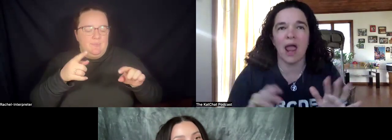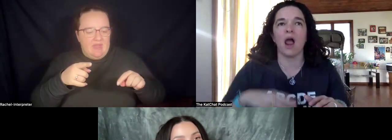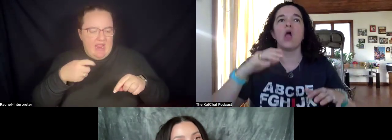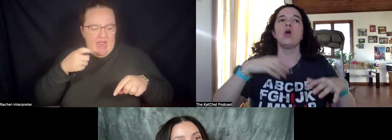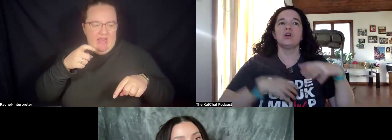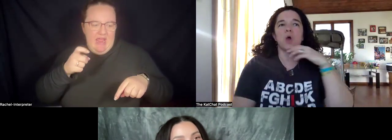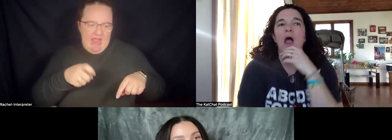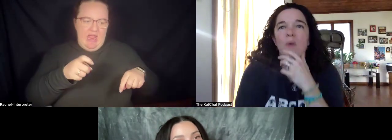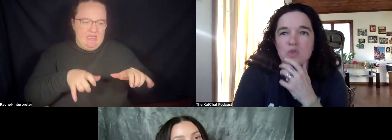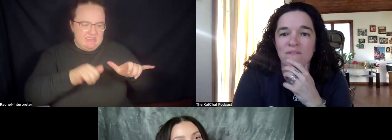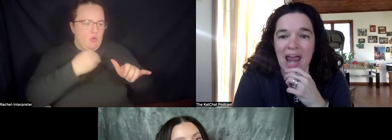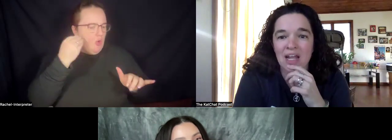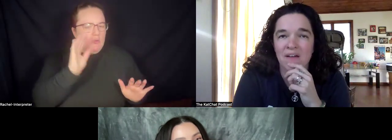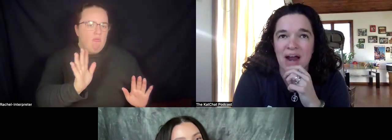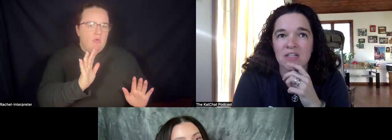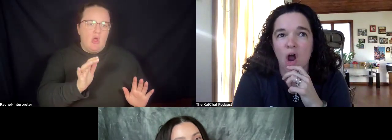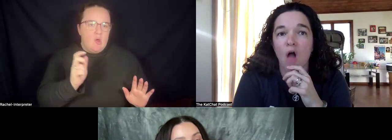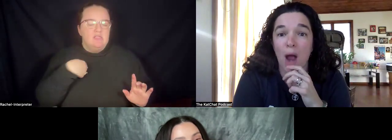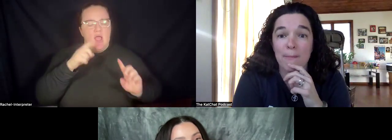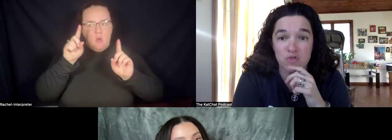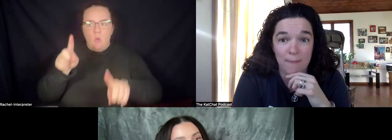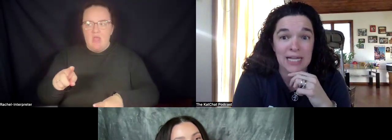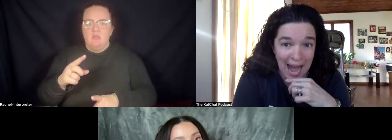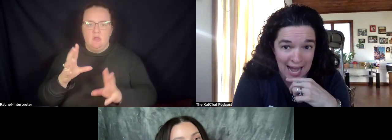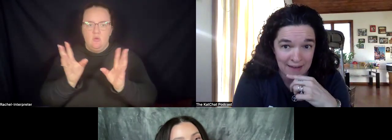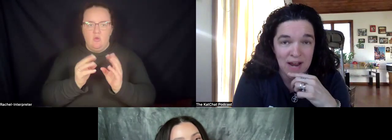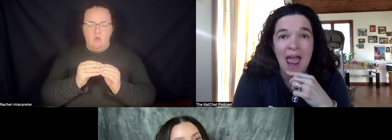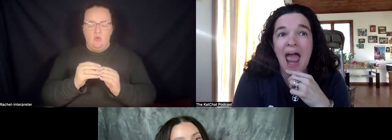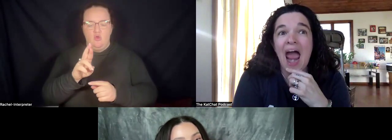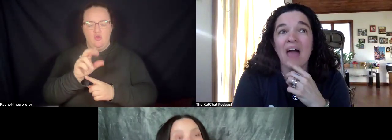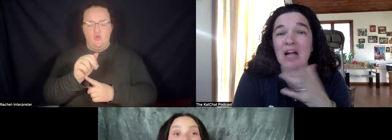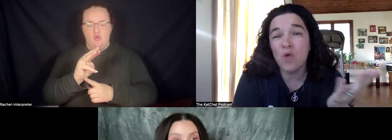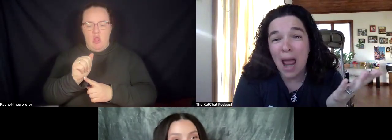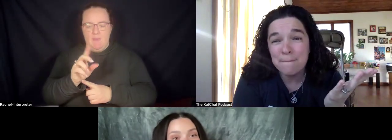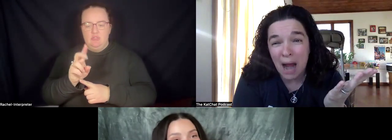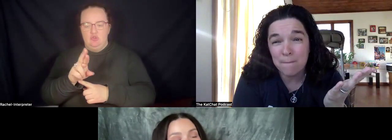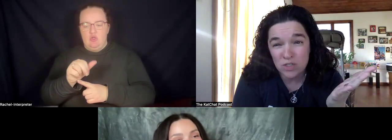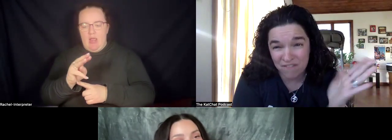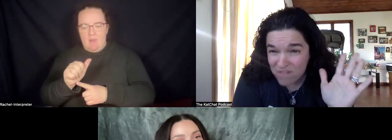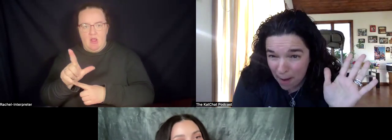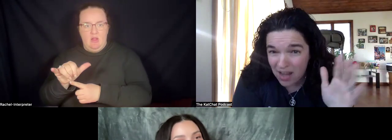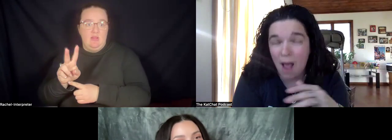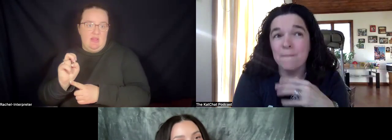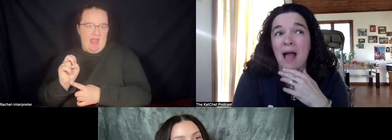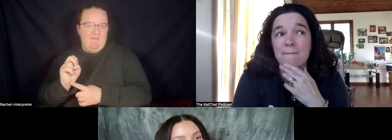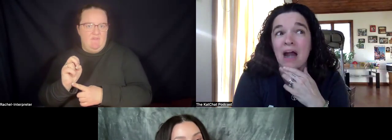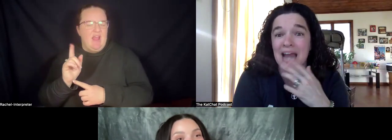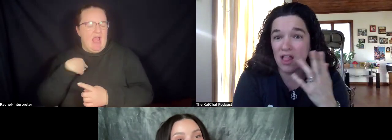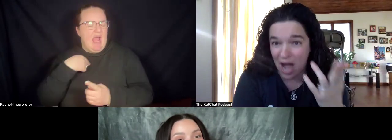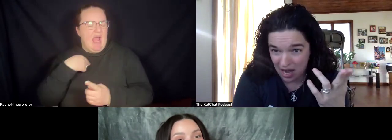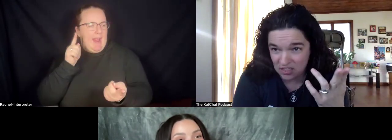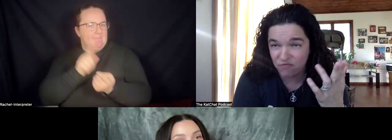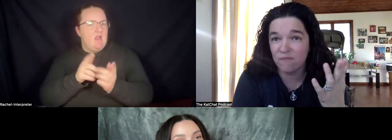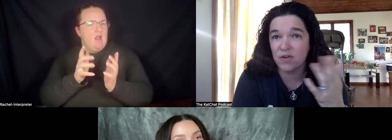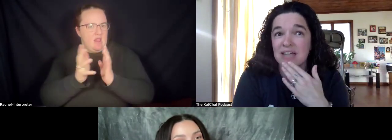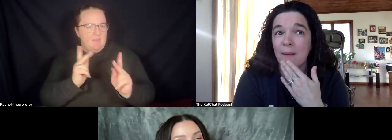do anything. So I went to a band band called Ramba Drama Live. And that's where I met most of everybody. I mean, I met